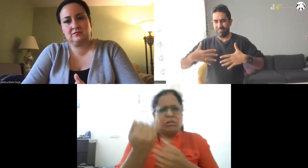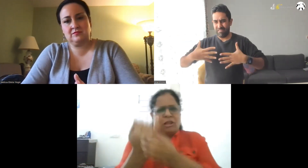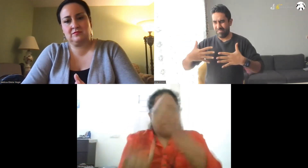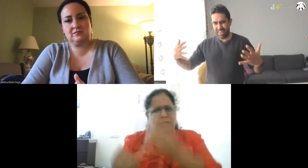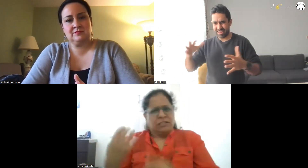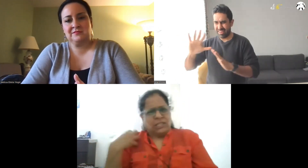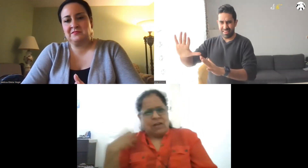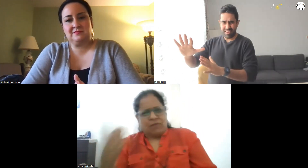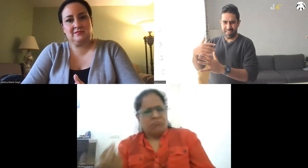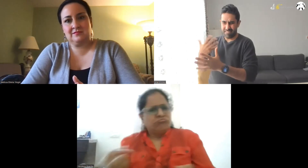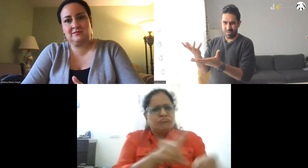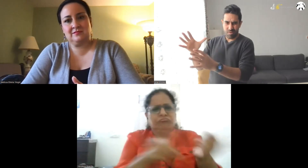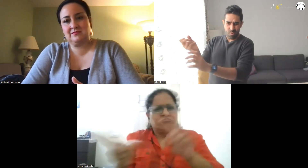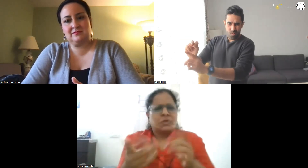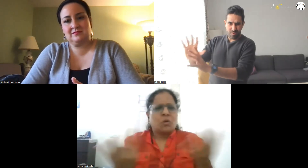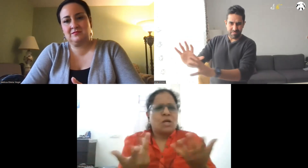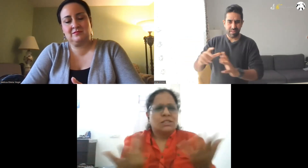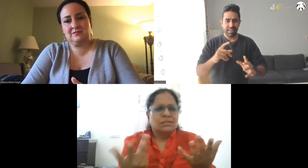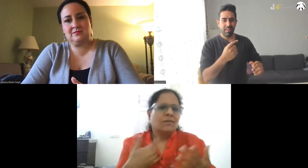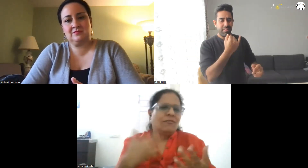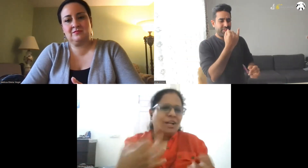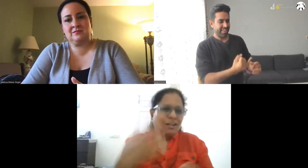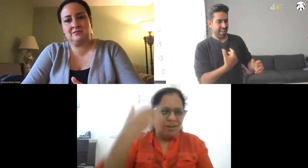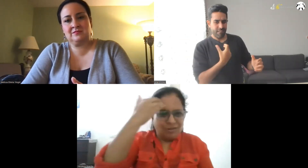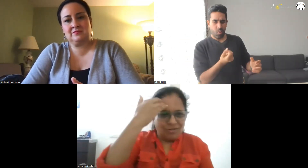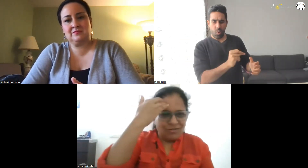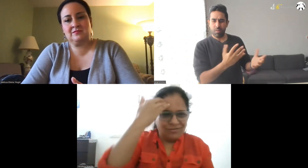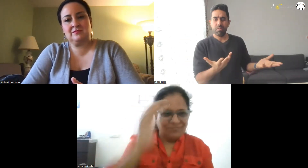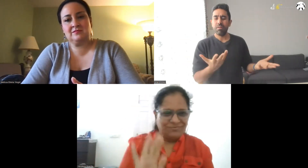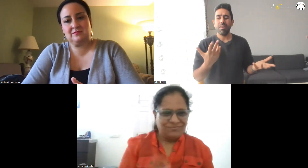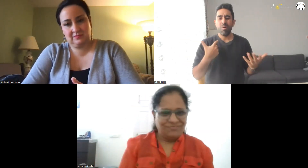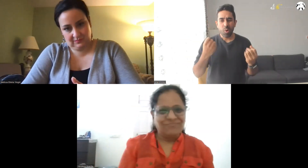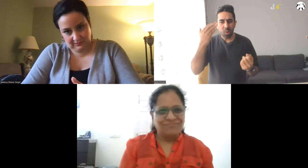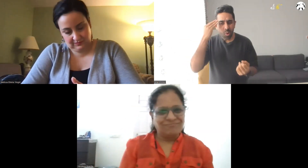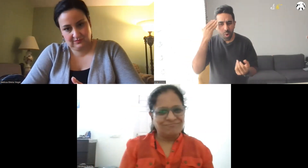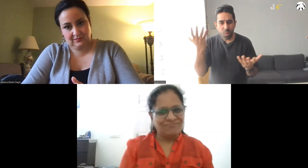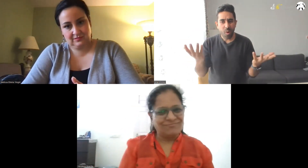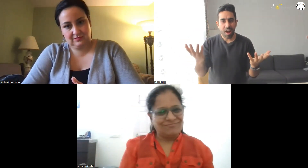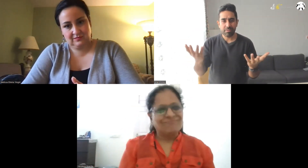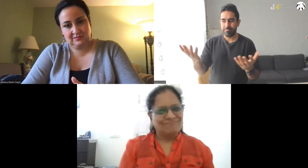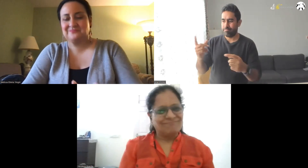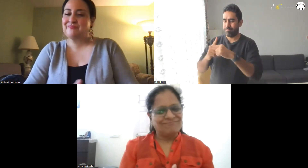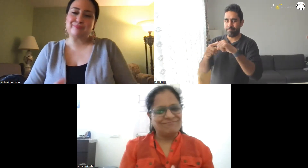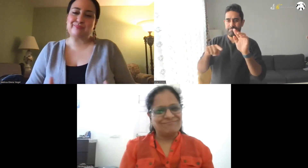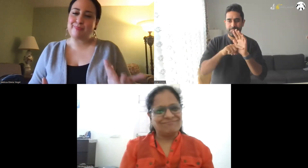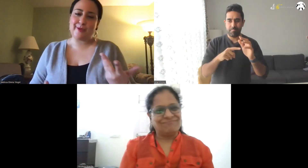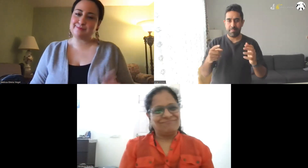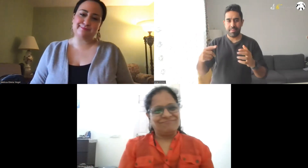it's really difficult, like what benefits we can have being overweighted or